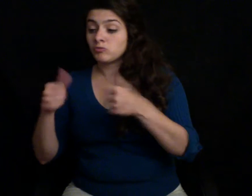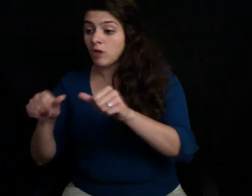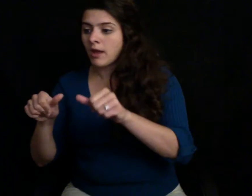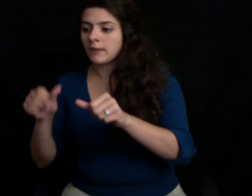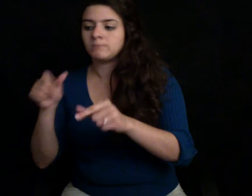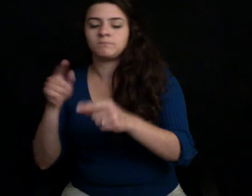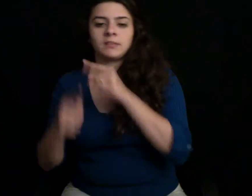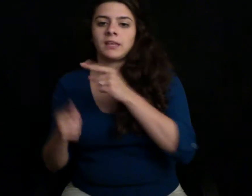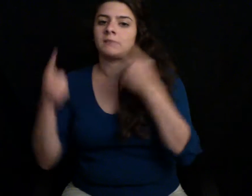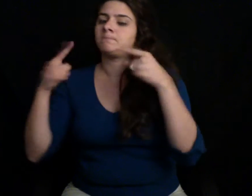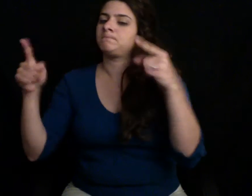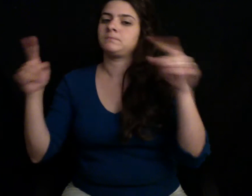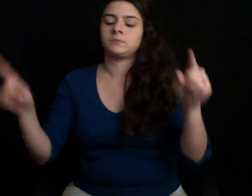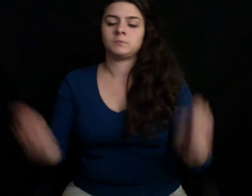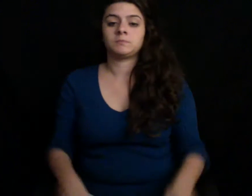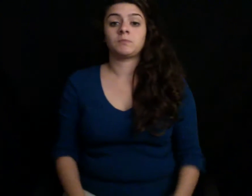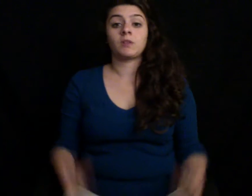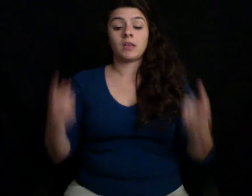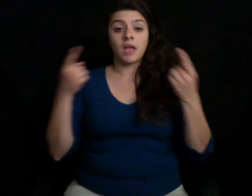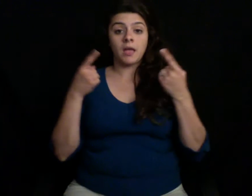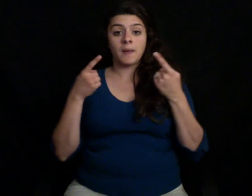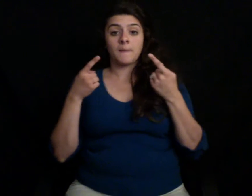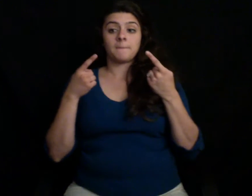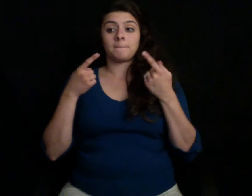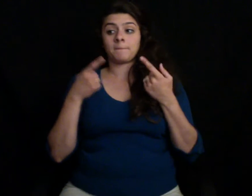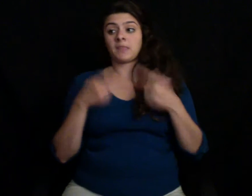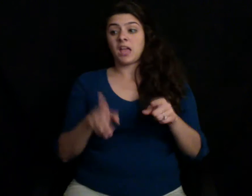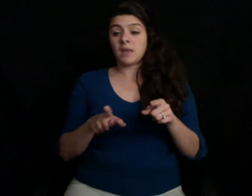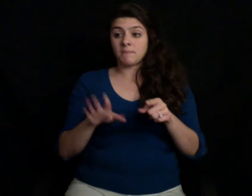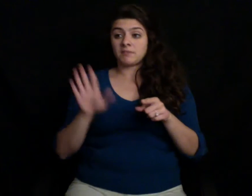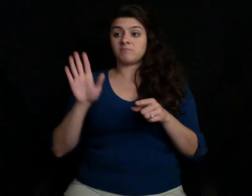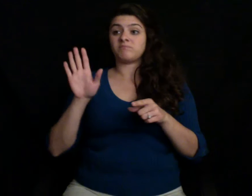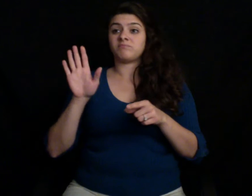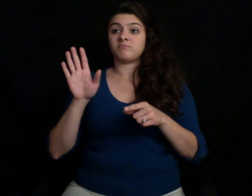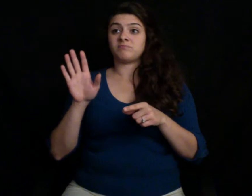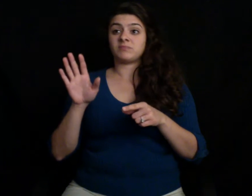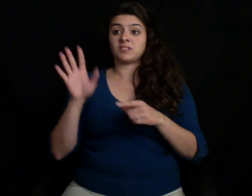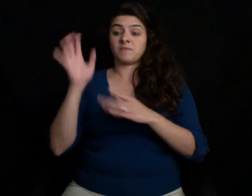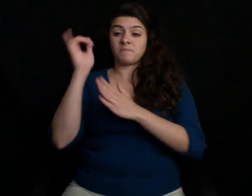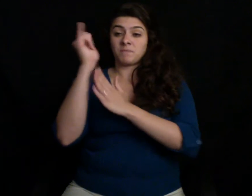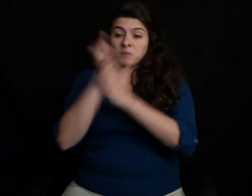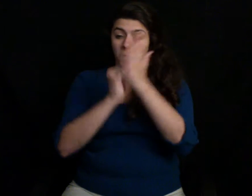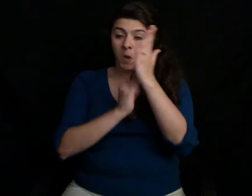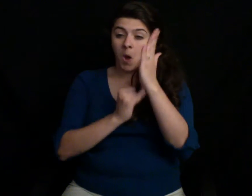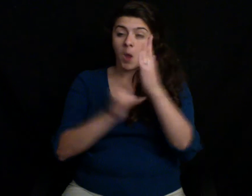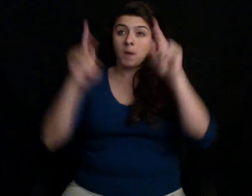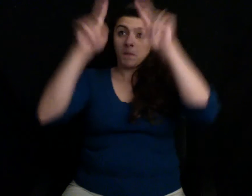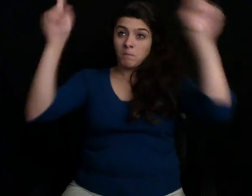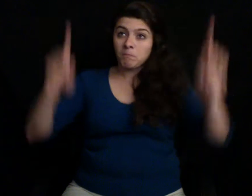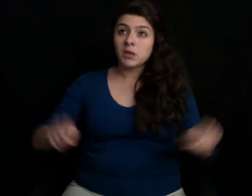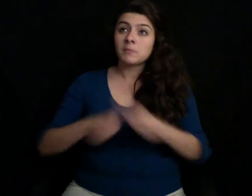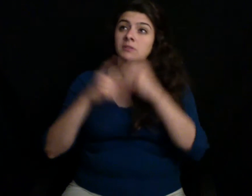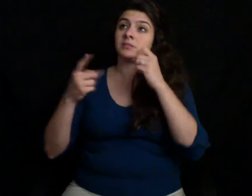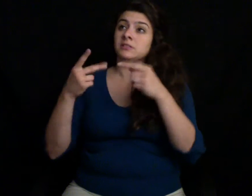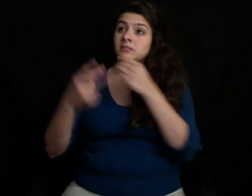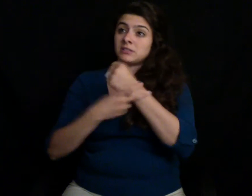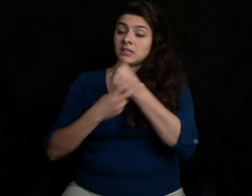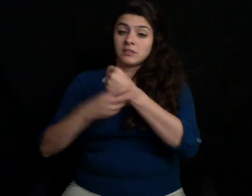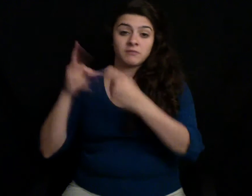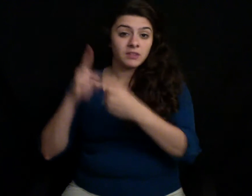skills. So when physical creations were something that he no longer was able to hold on to, he turned his passions toward music. So music was my escape.